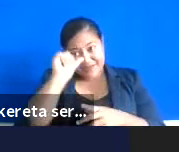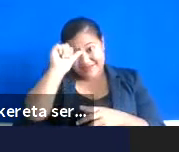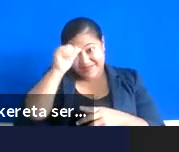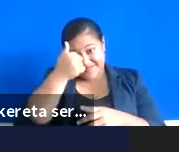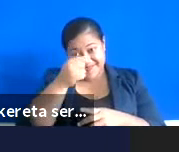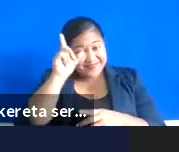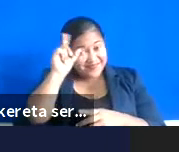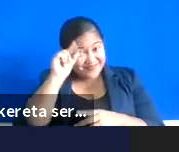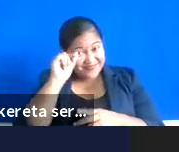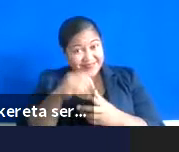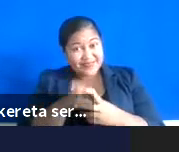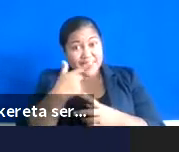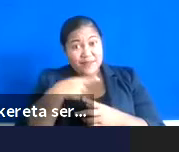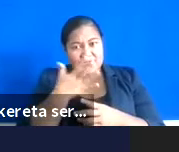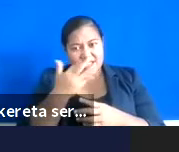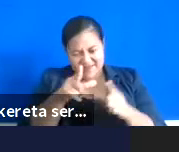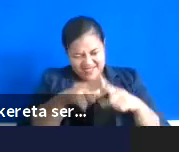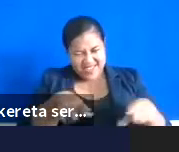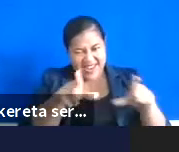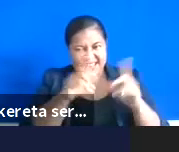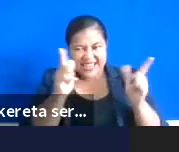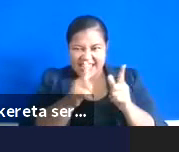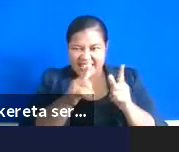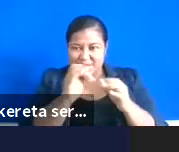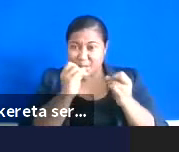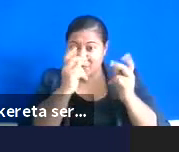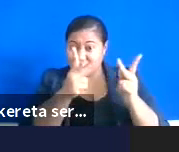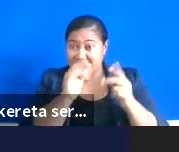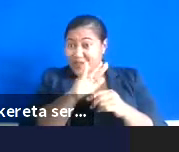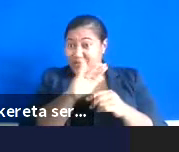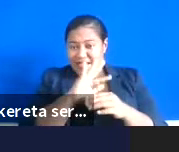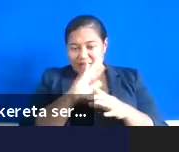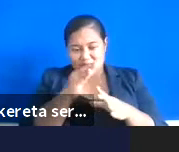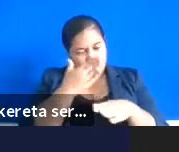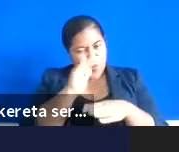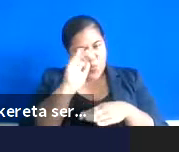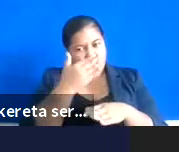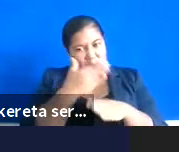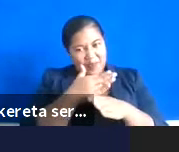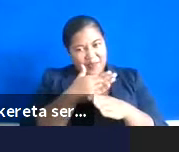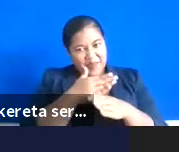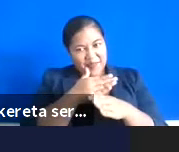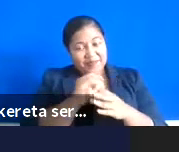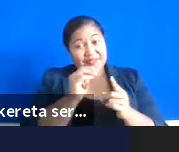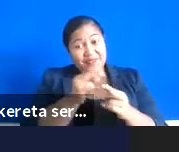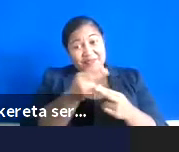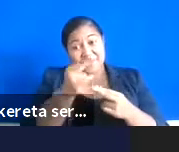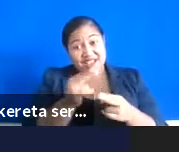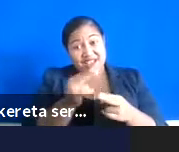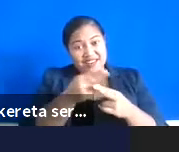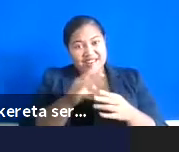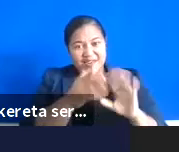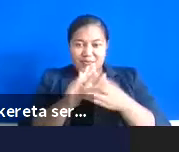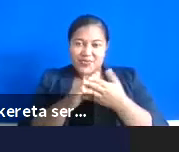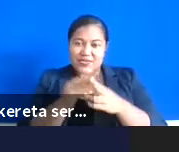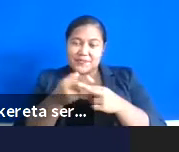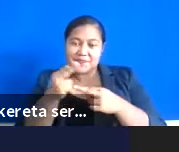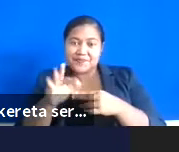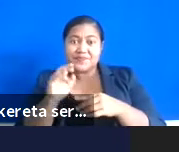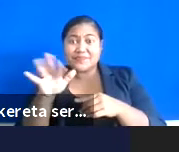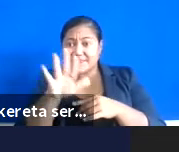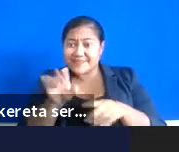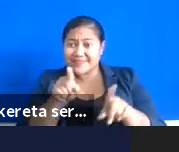was less access to land and thus less opportunity for home gardens or collective community gardens in uh certain areas of vanuatu